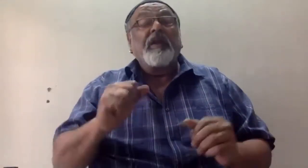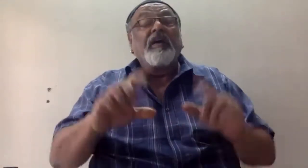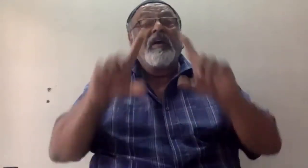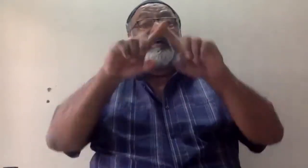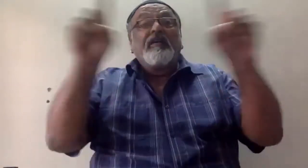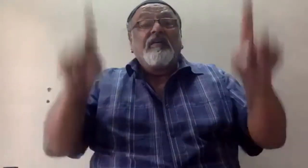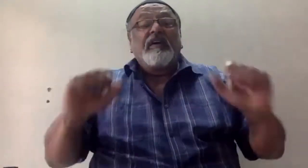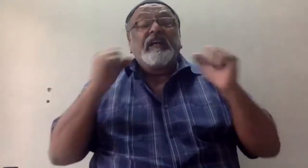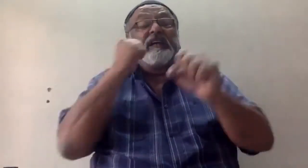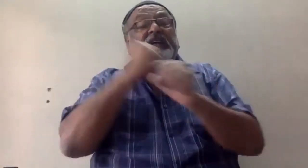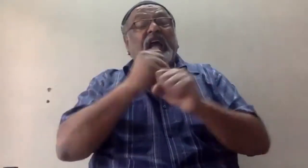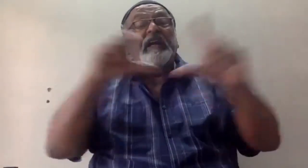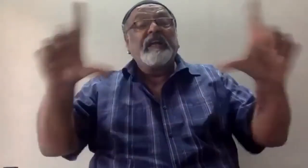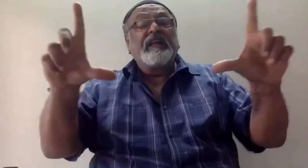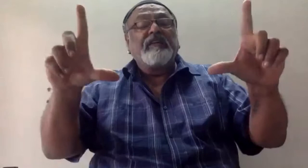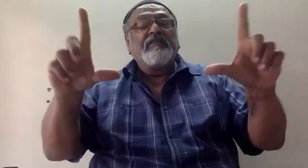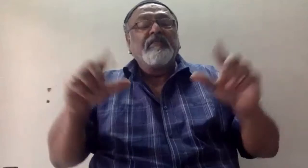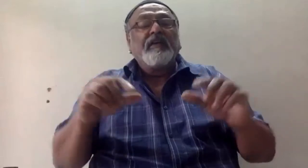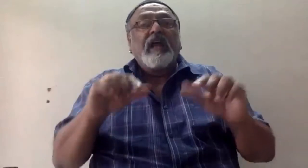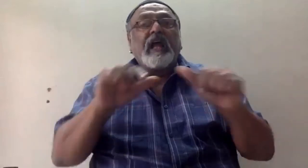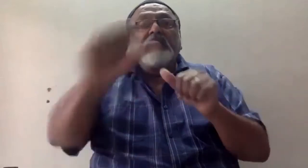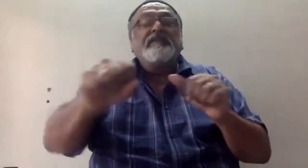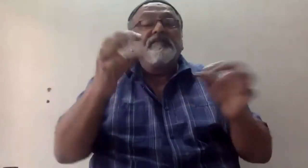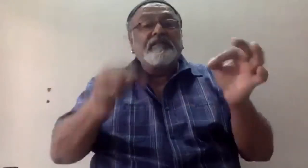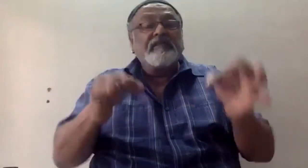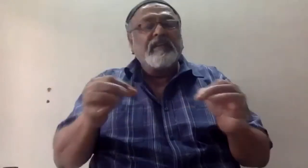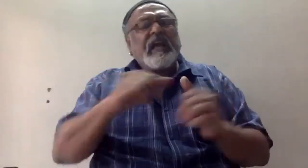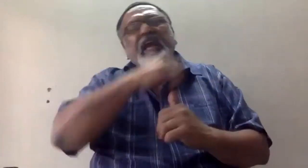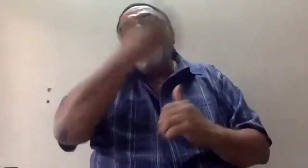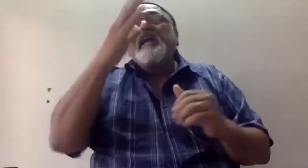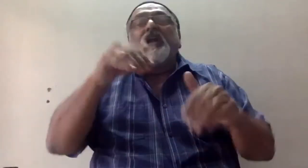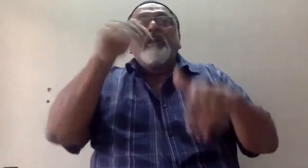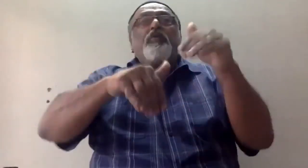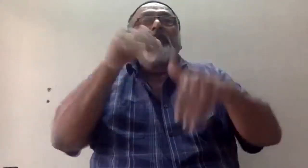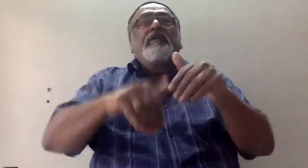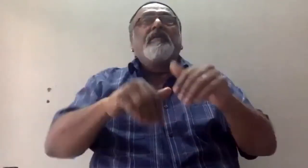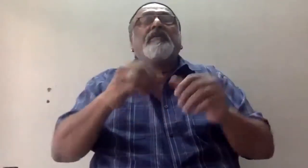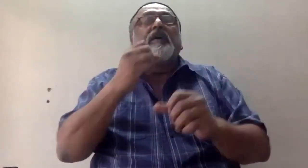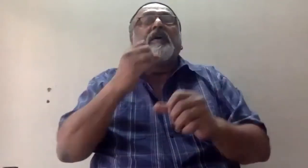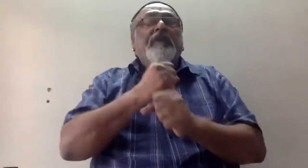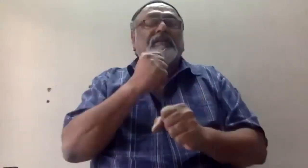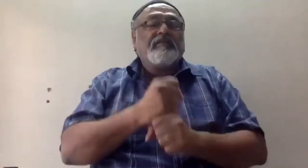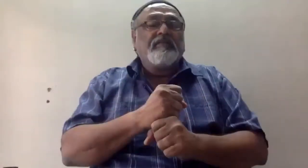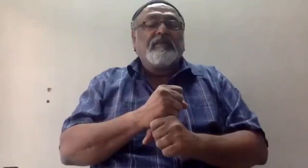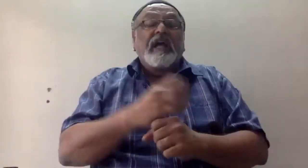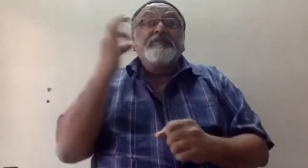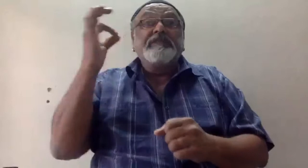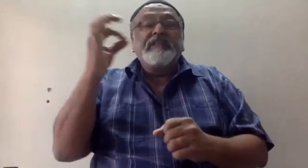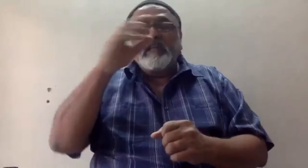indispensable to any democratic governance, especially in a country like India, and also the